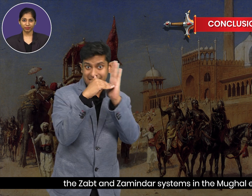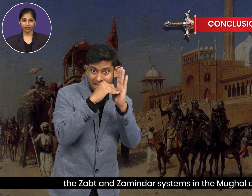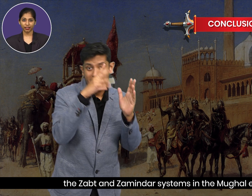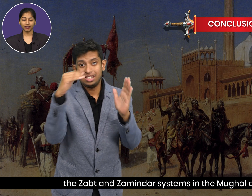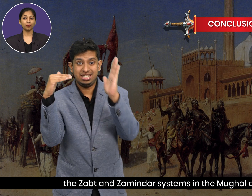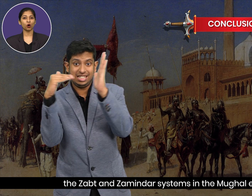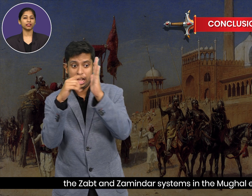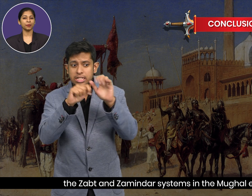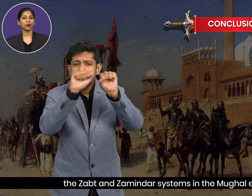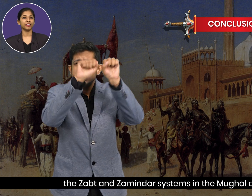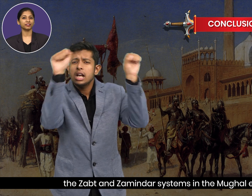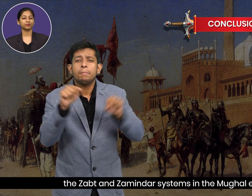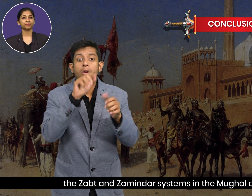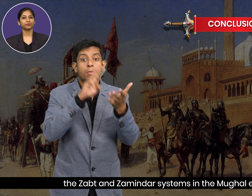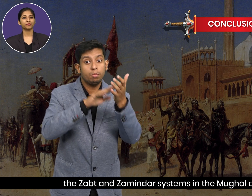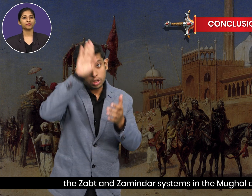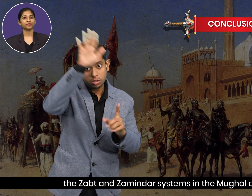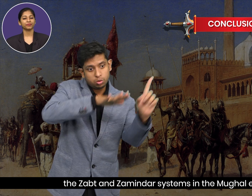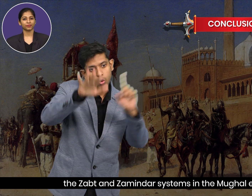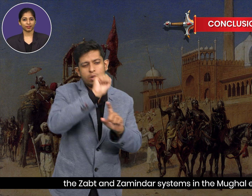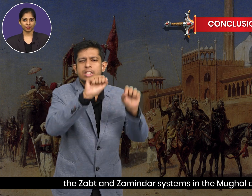systems in the Mughal Empire.